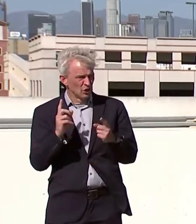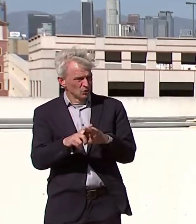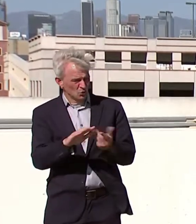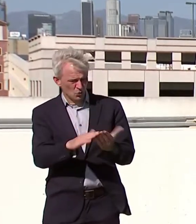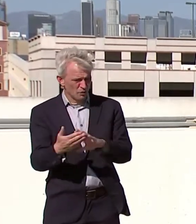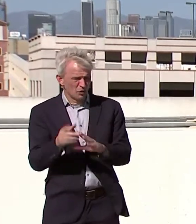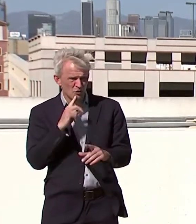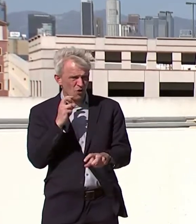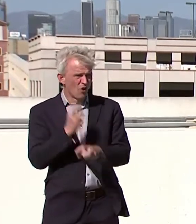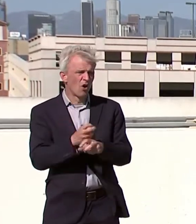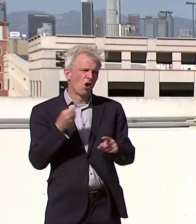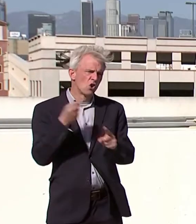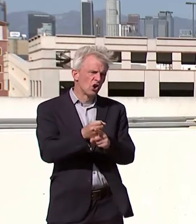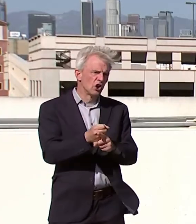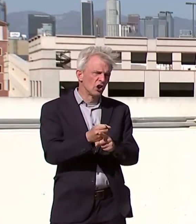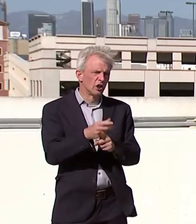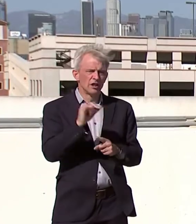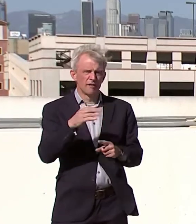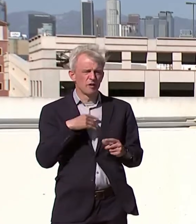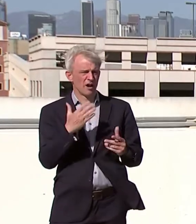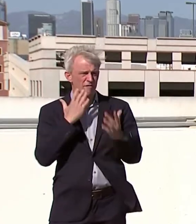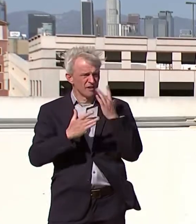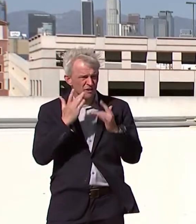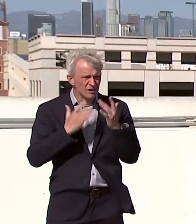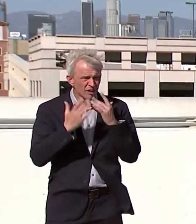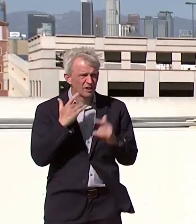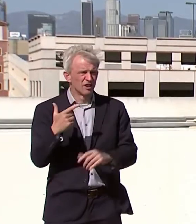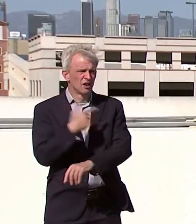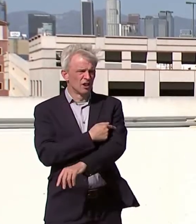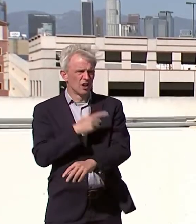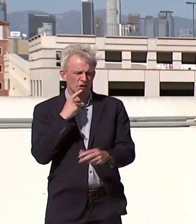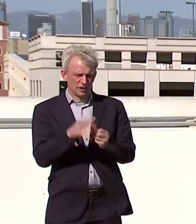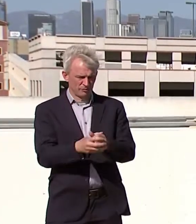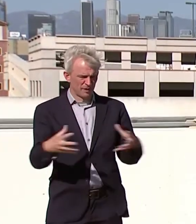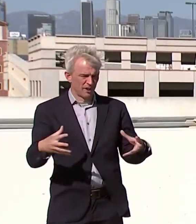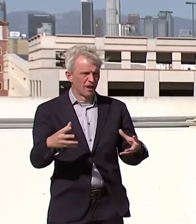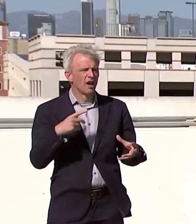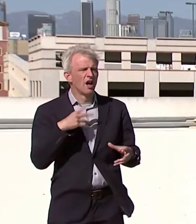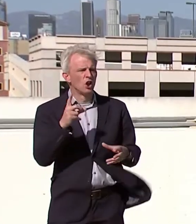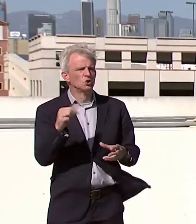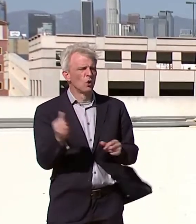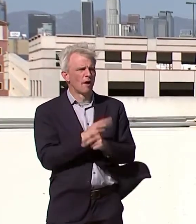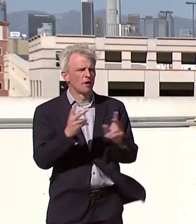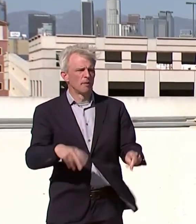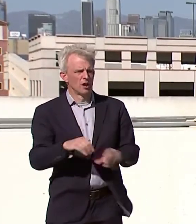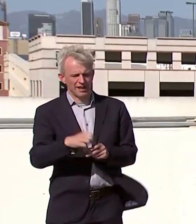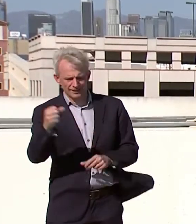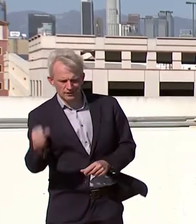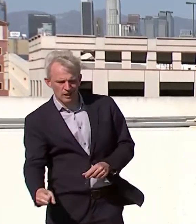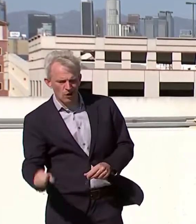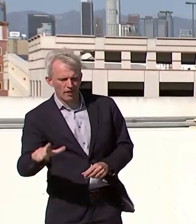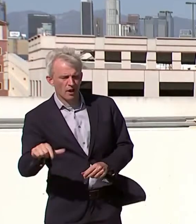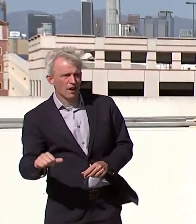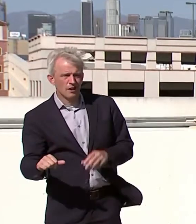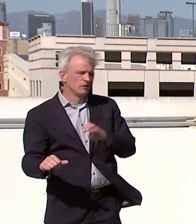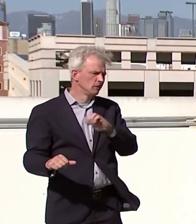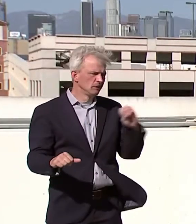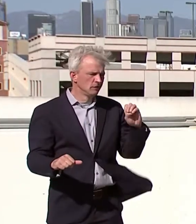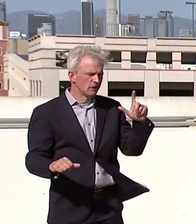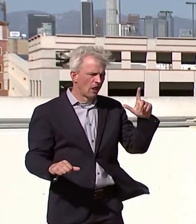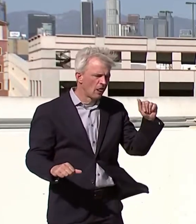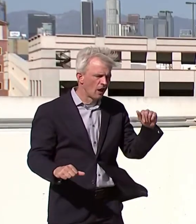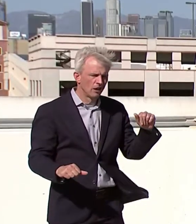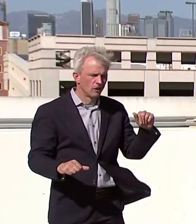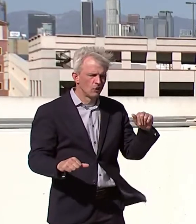got limited doses and we're going to expand to everybody, let's do everybody in South LA, in East LA. Let's do everybody in